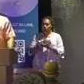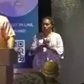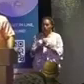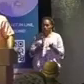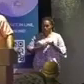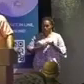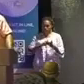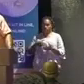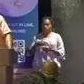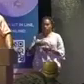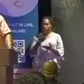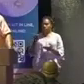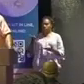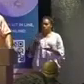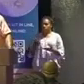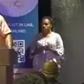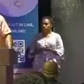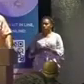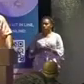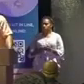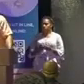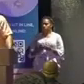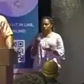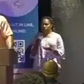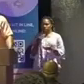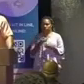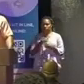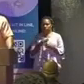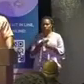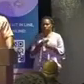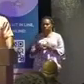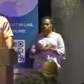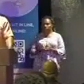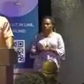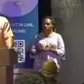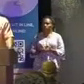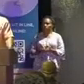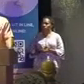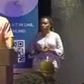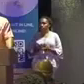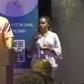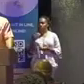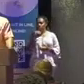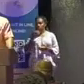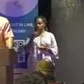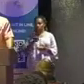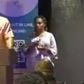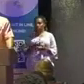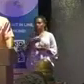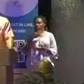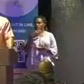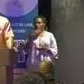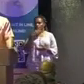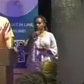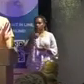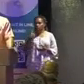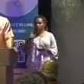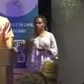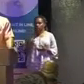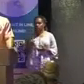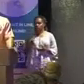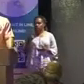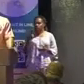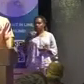Those who are working hard, especially this 300,000 man Mary. Now that you may relieve him what I mean, now I'm come down to 200,000